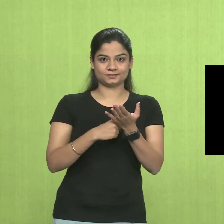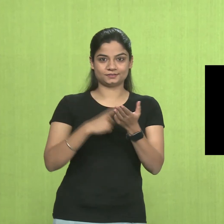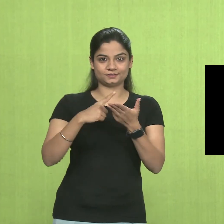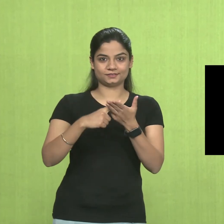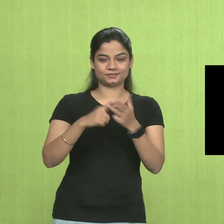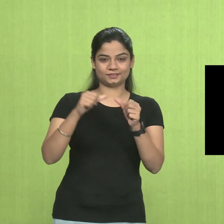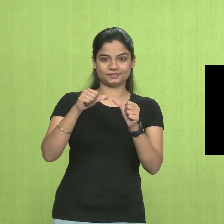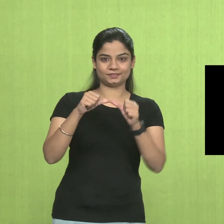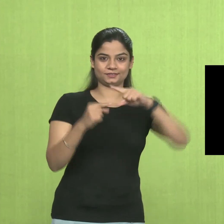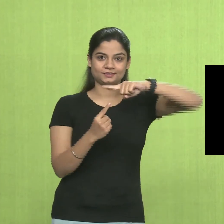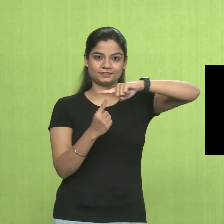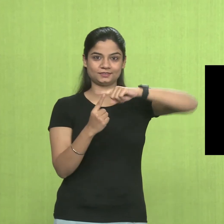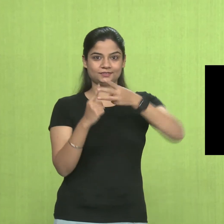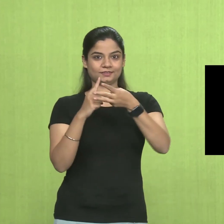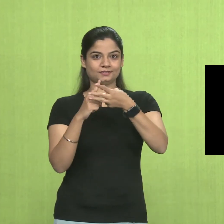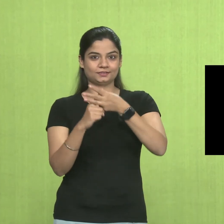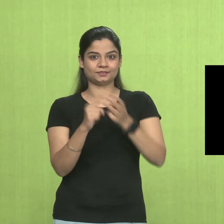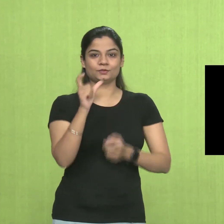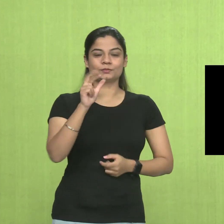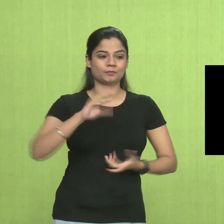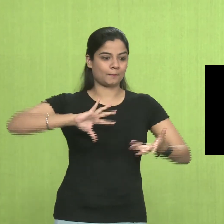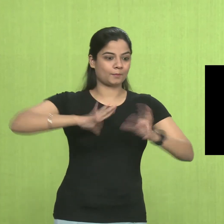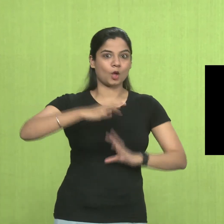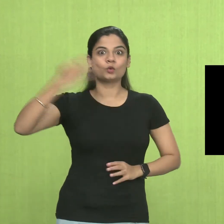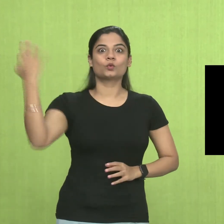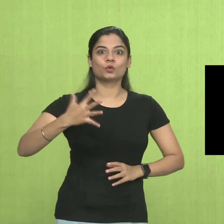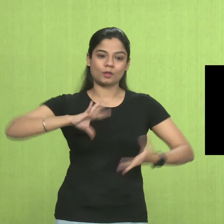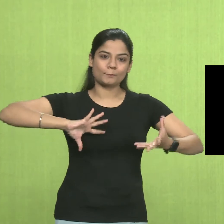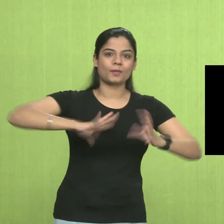Create, to make something into an existence.